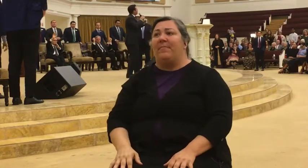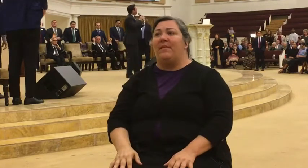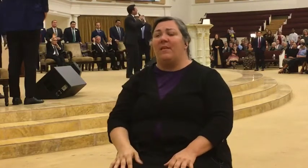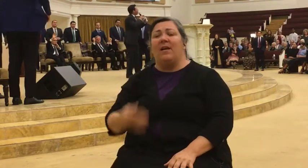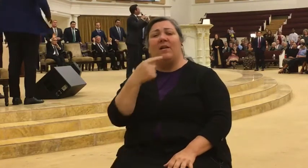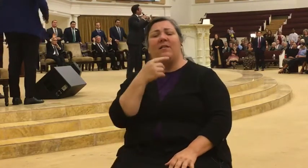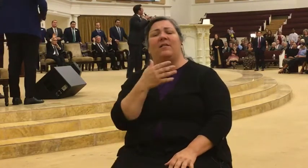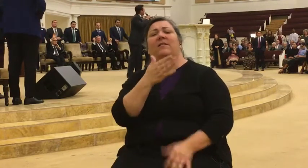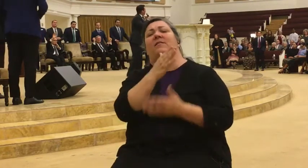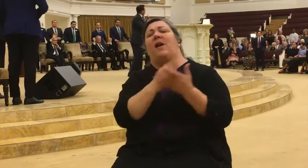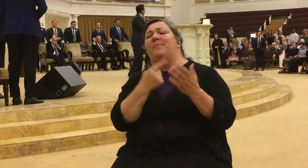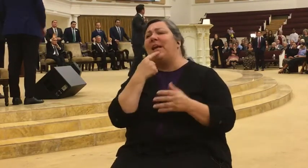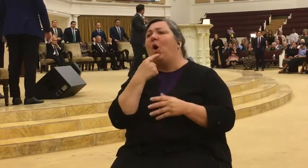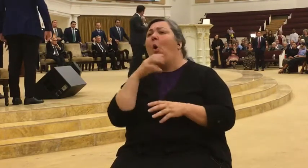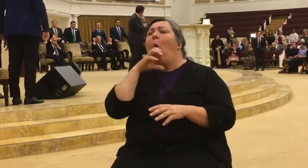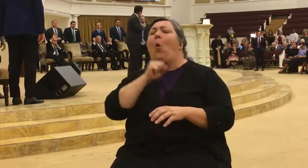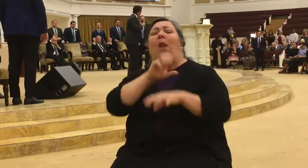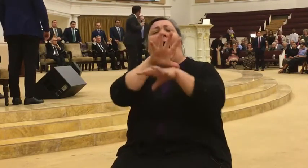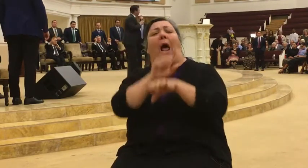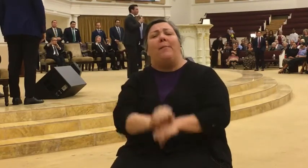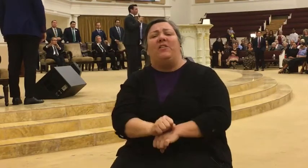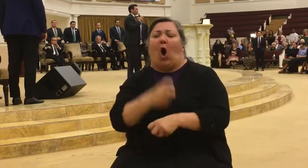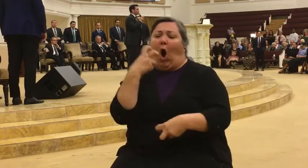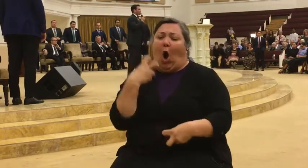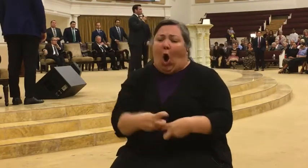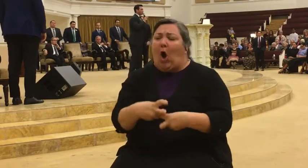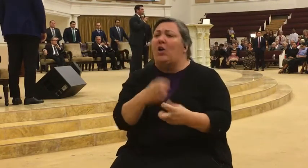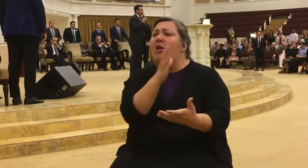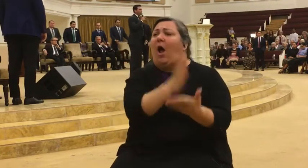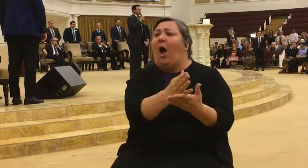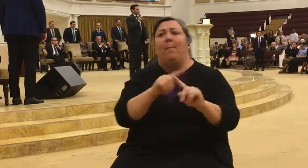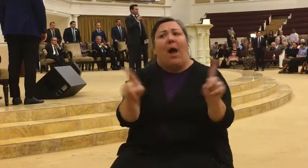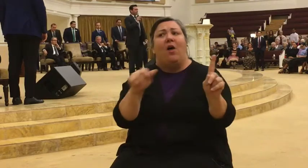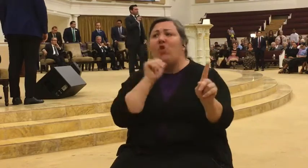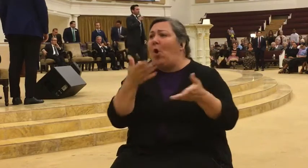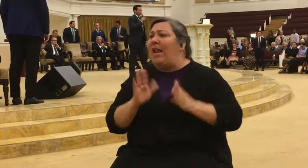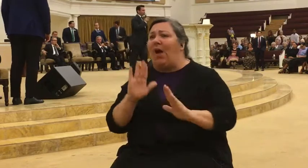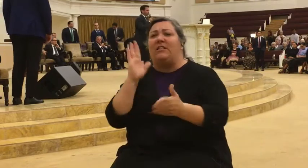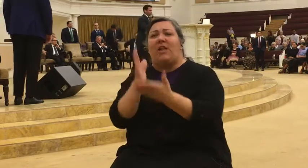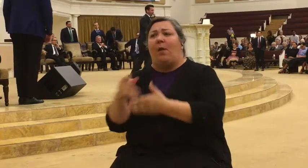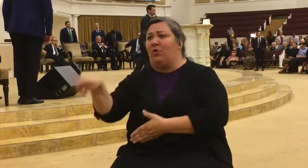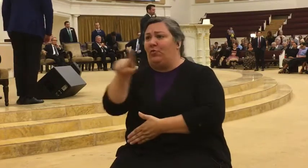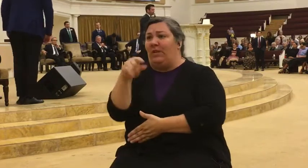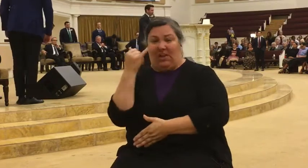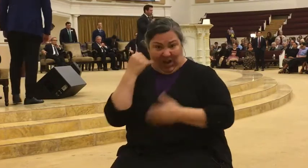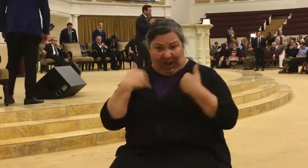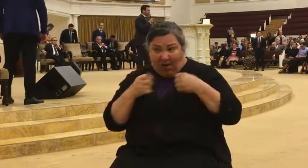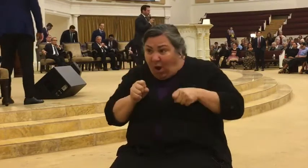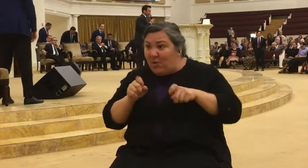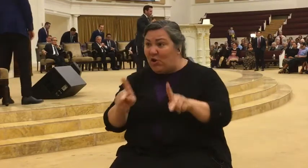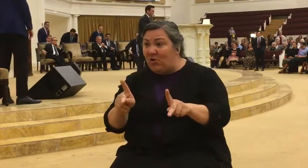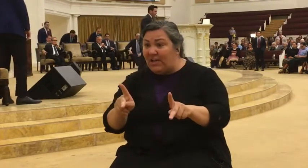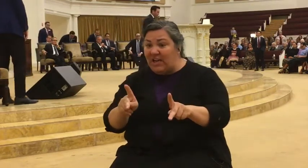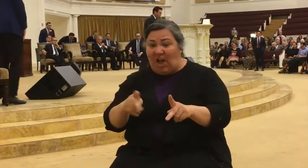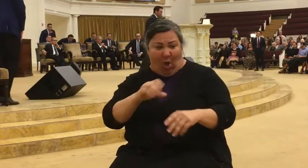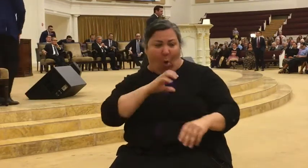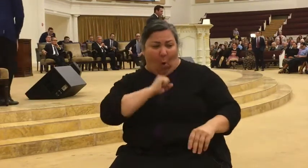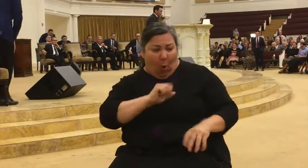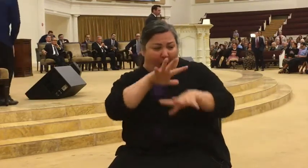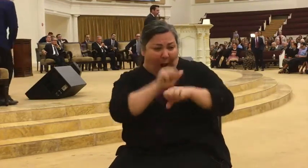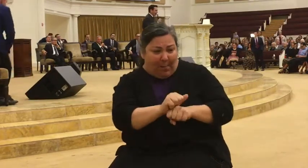They say old habits stop, but don't let that stop you from If you get a chance, kicking that old